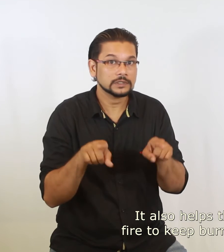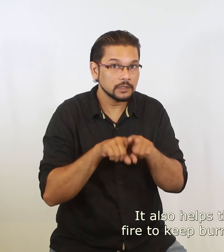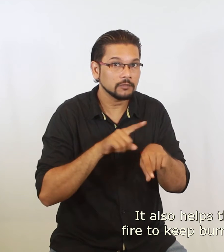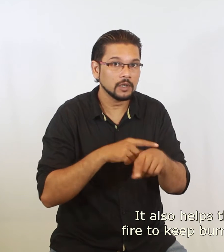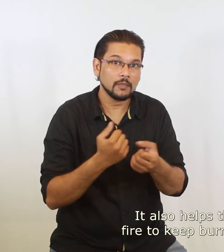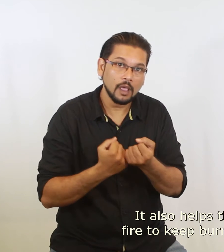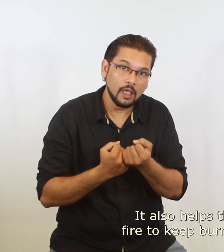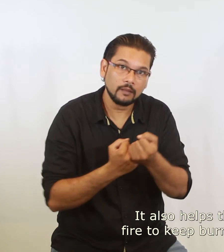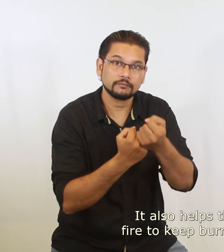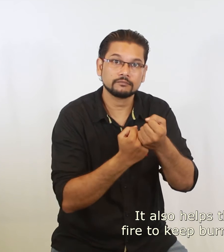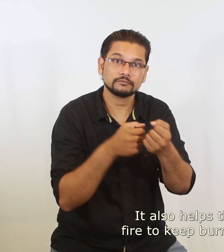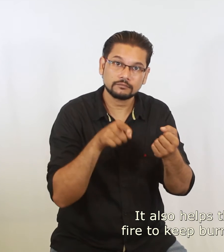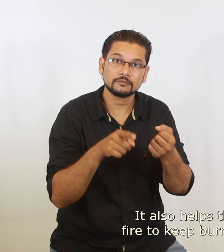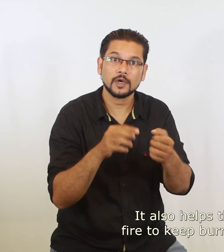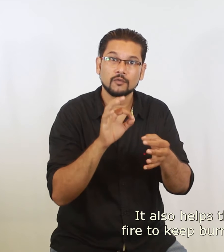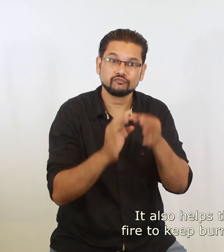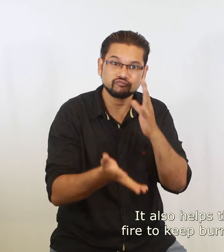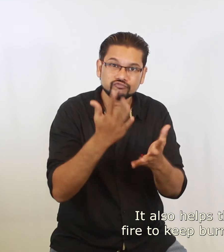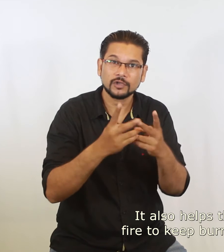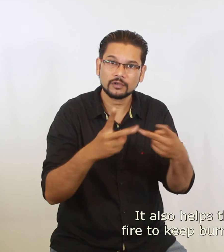It also helps the fire to keep burning.